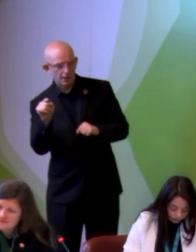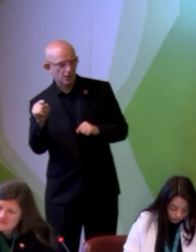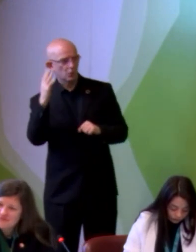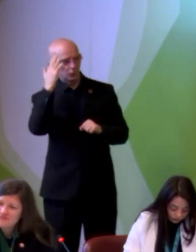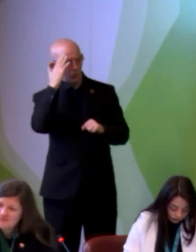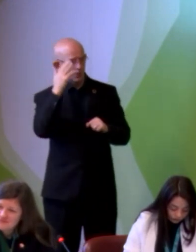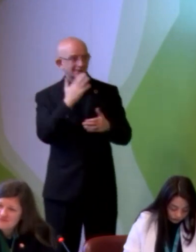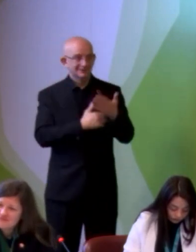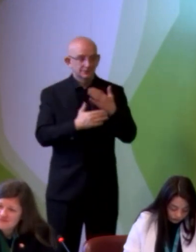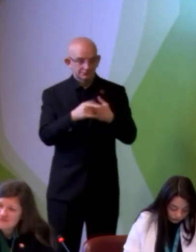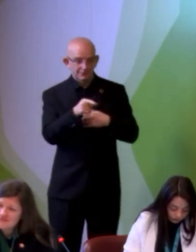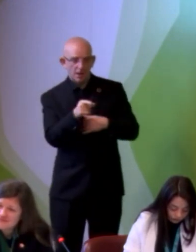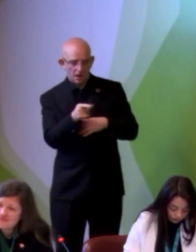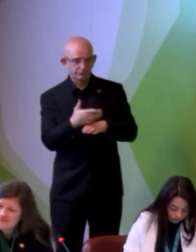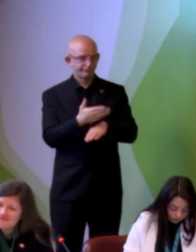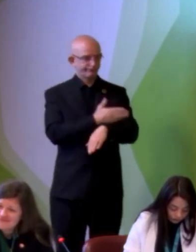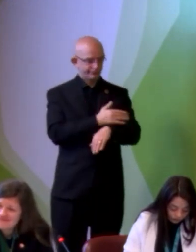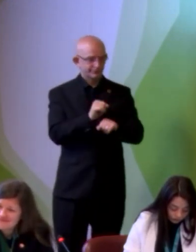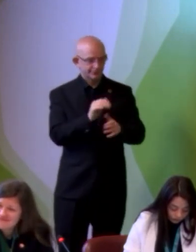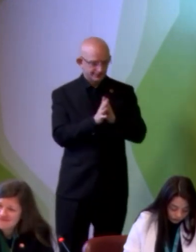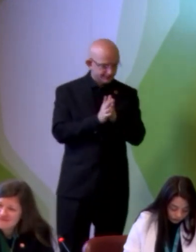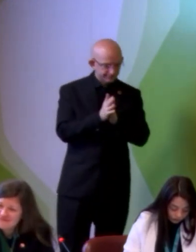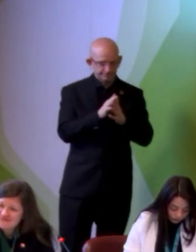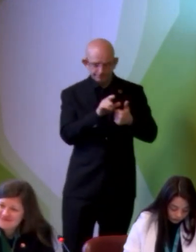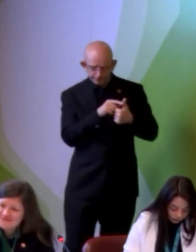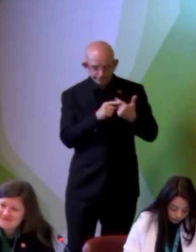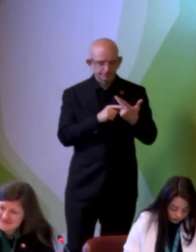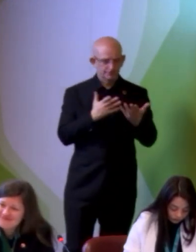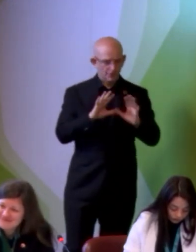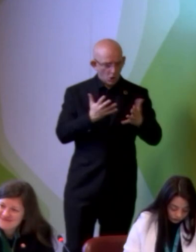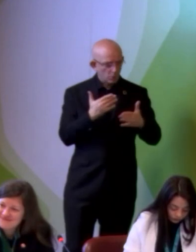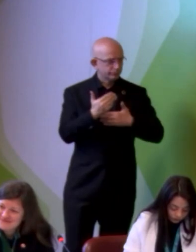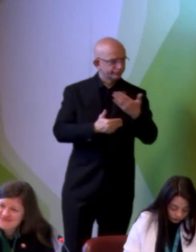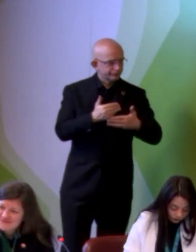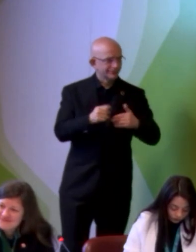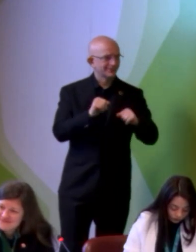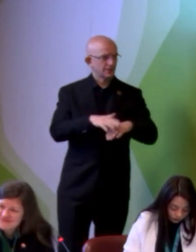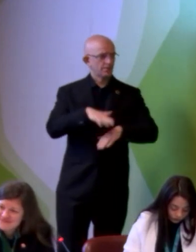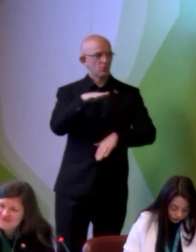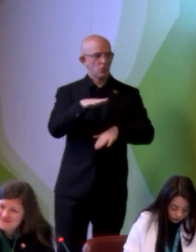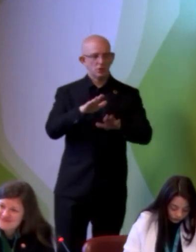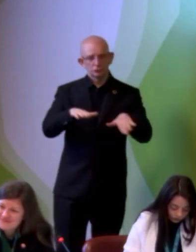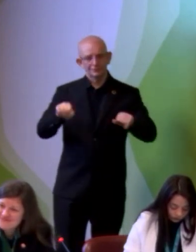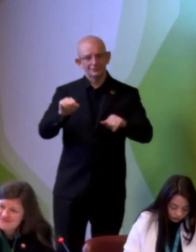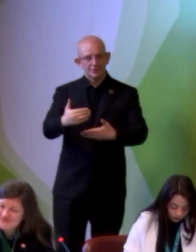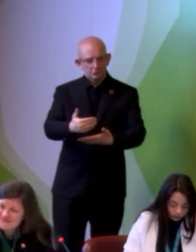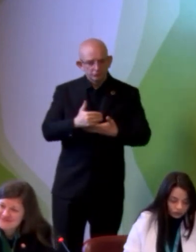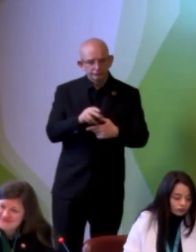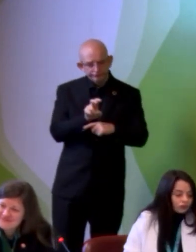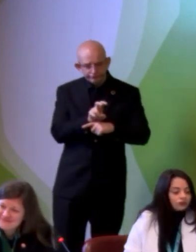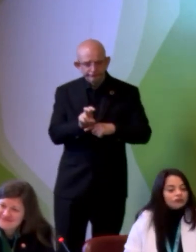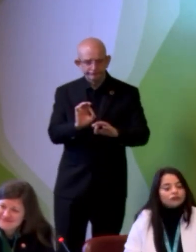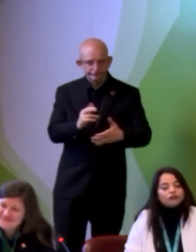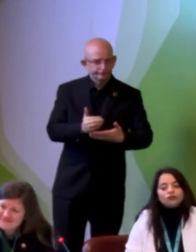could always protect more children or more children from having some